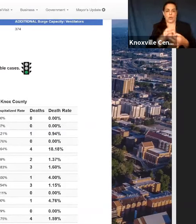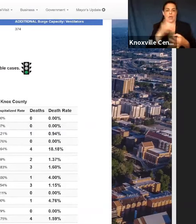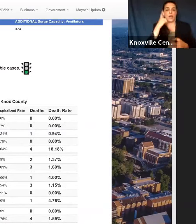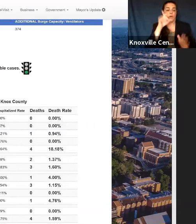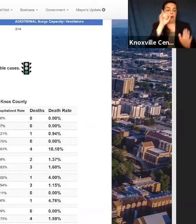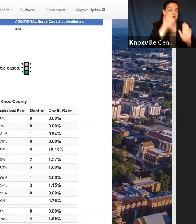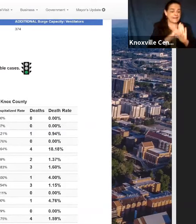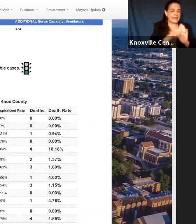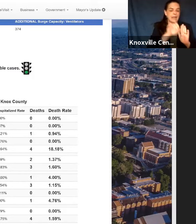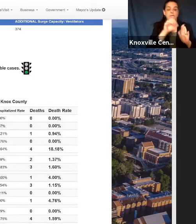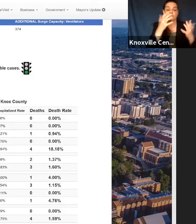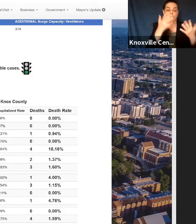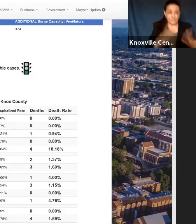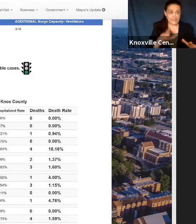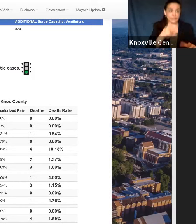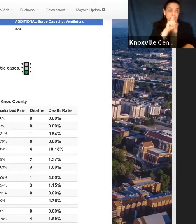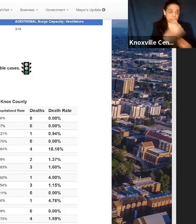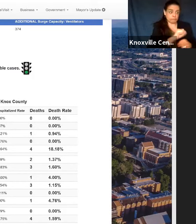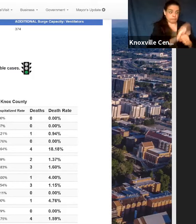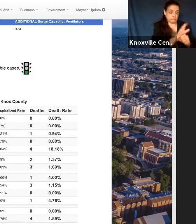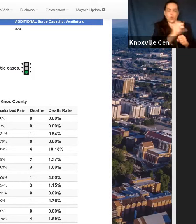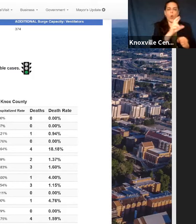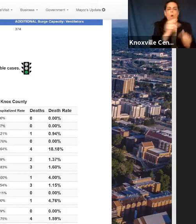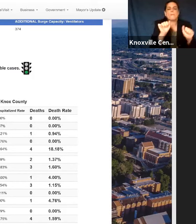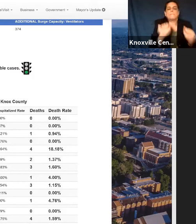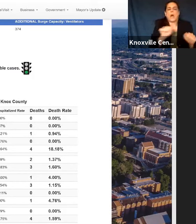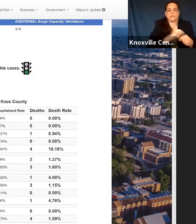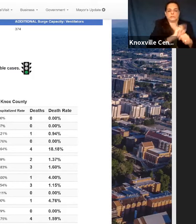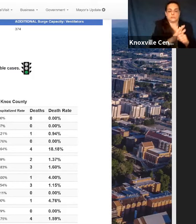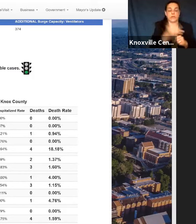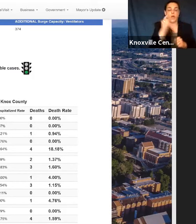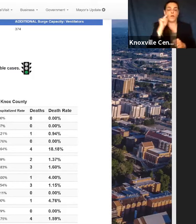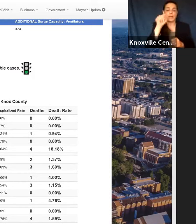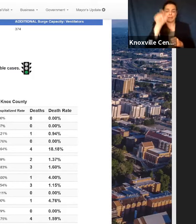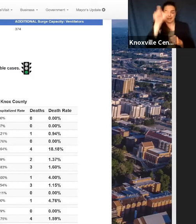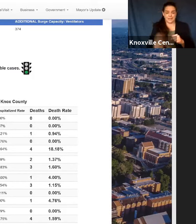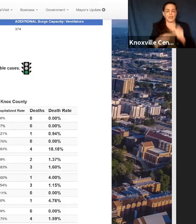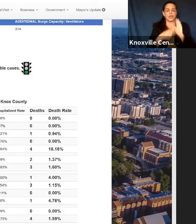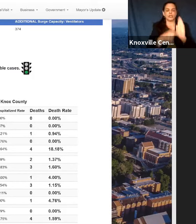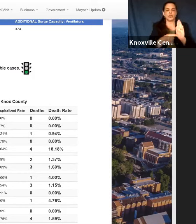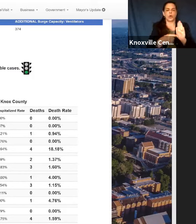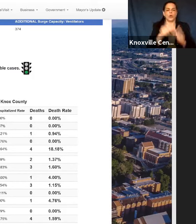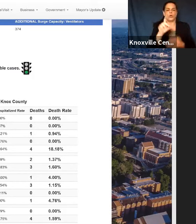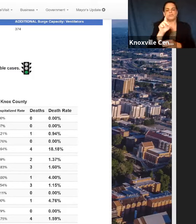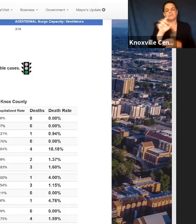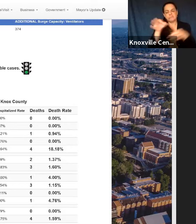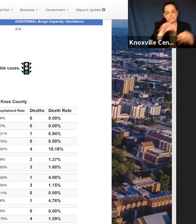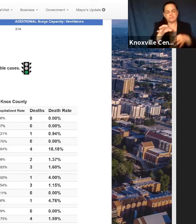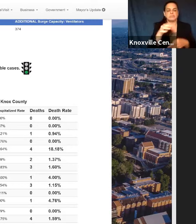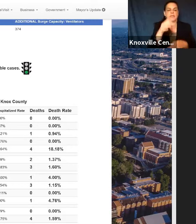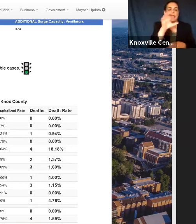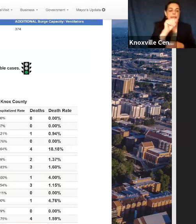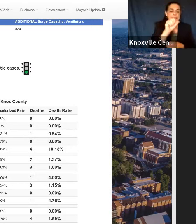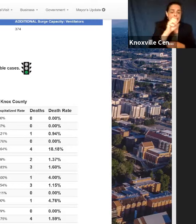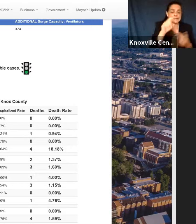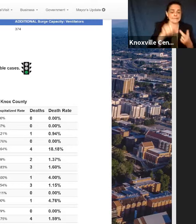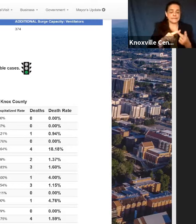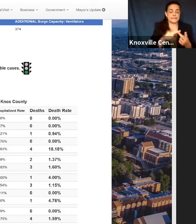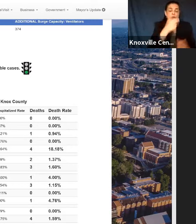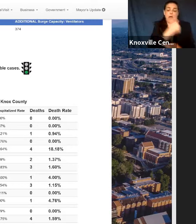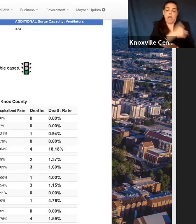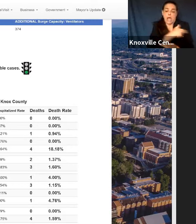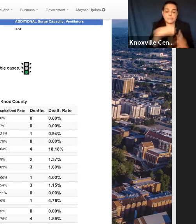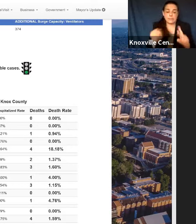probable cases. For this benchmark, we show the chart that details cases, hospitalizations, and